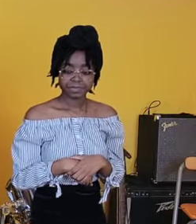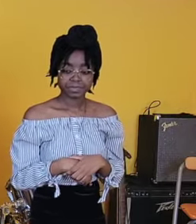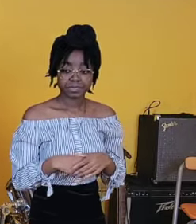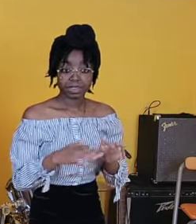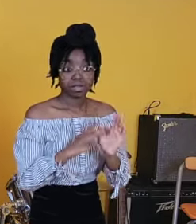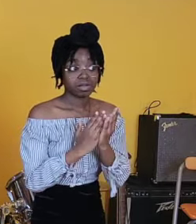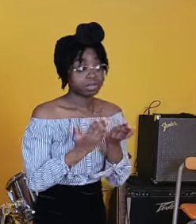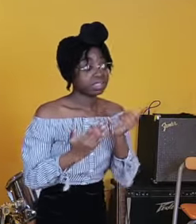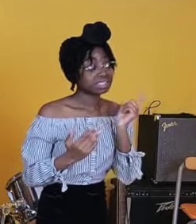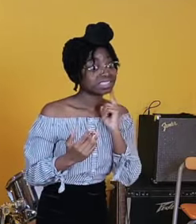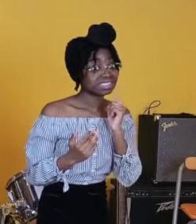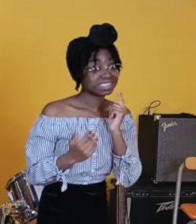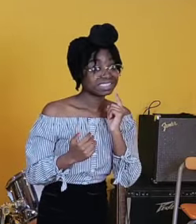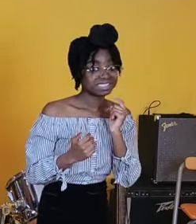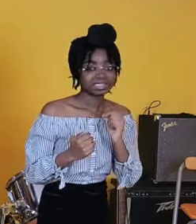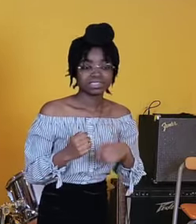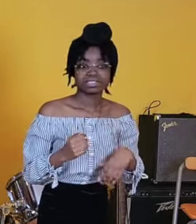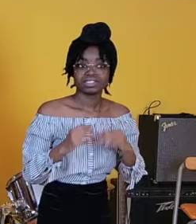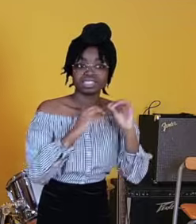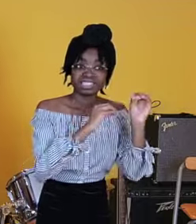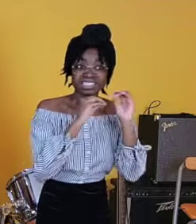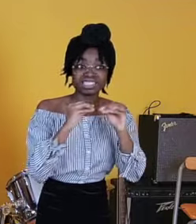teaches, to keep us in all our ways.